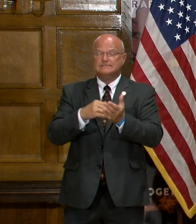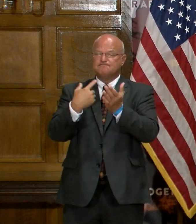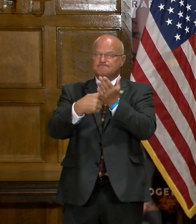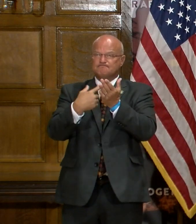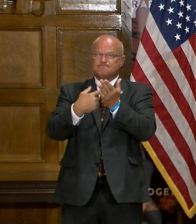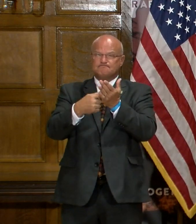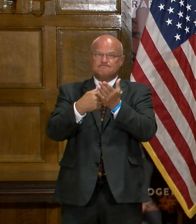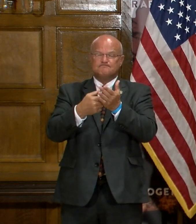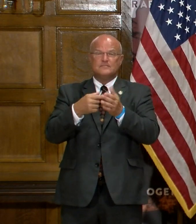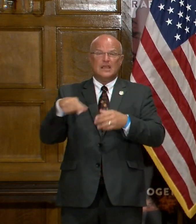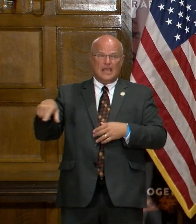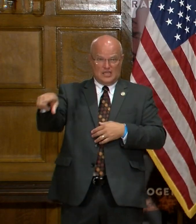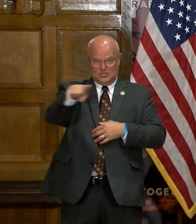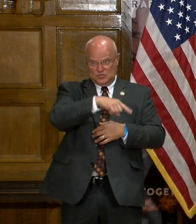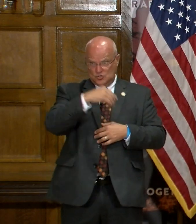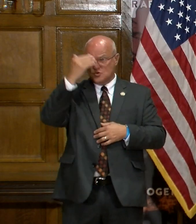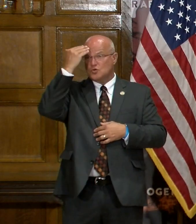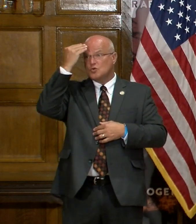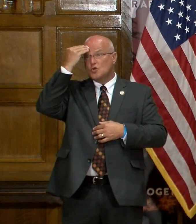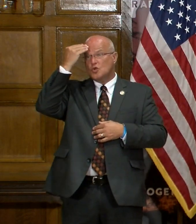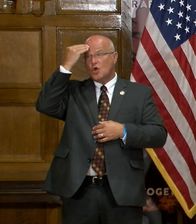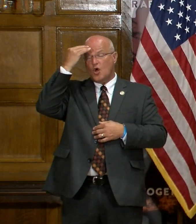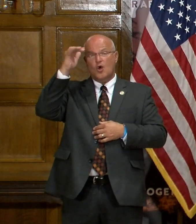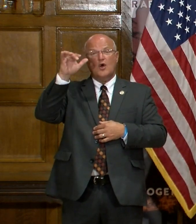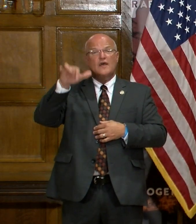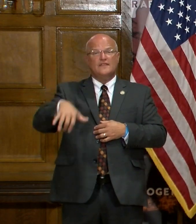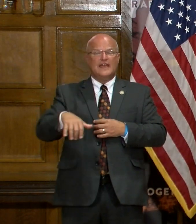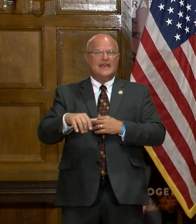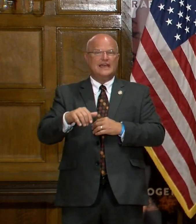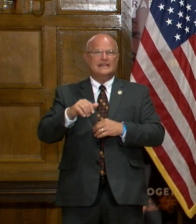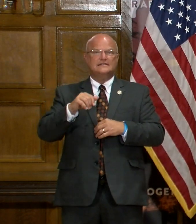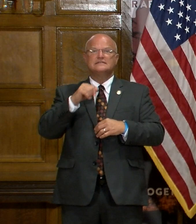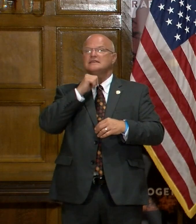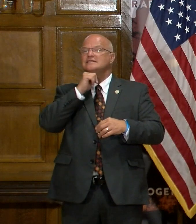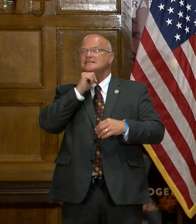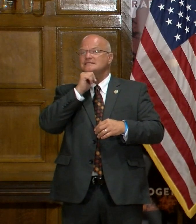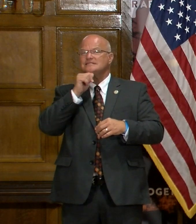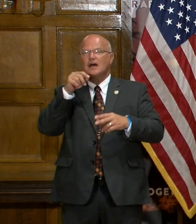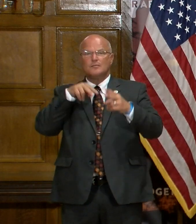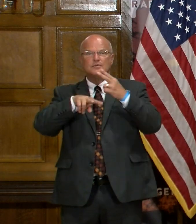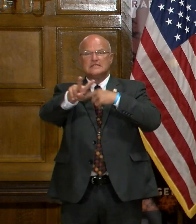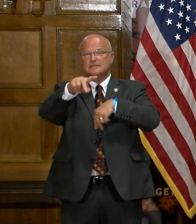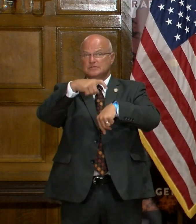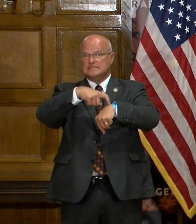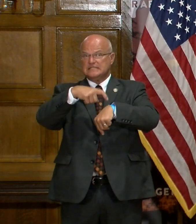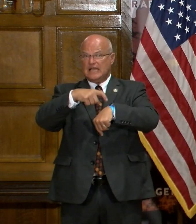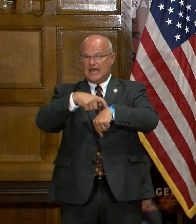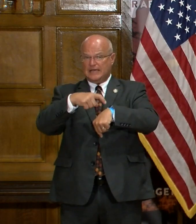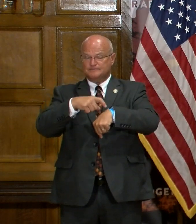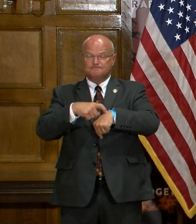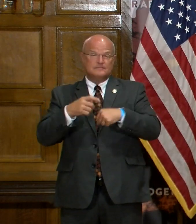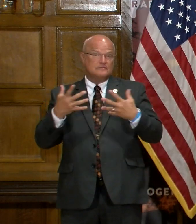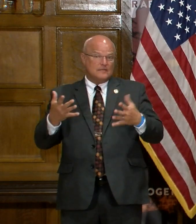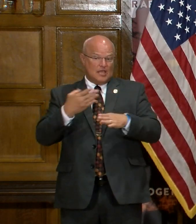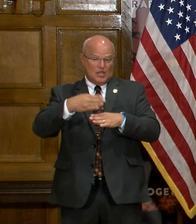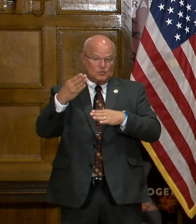do this, and all of you in this room know that that is an unpredictable time frame and